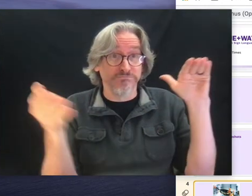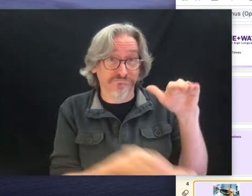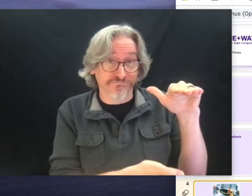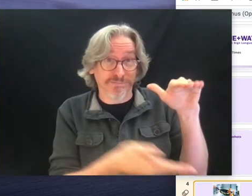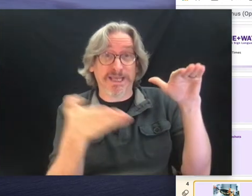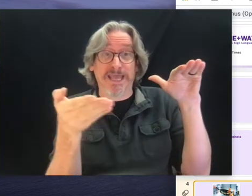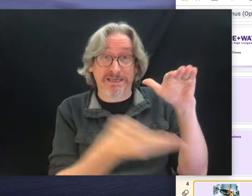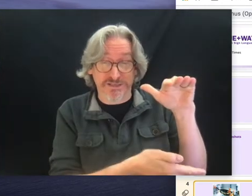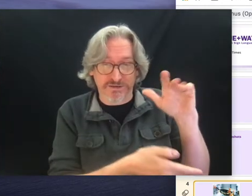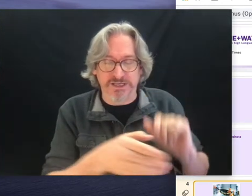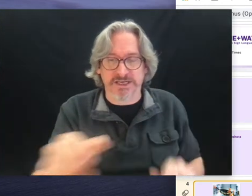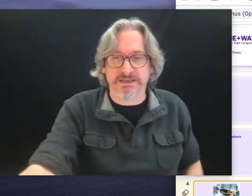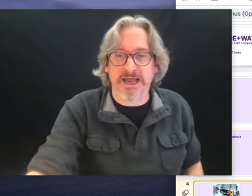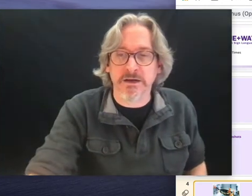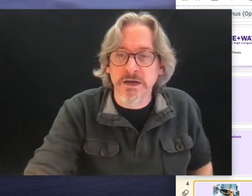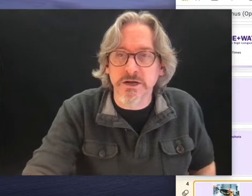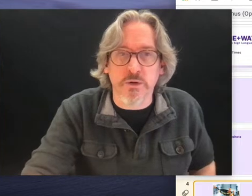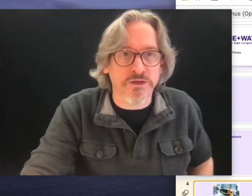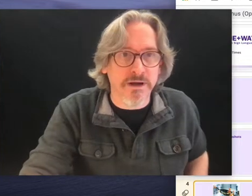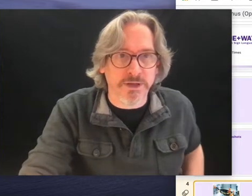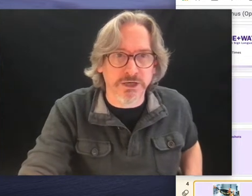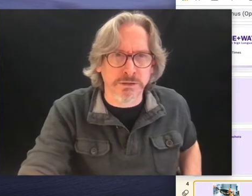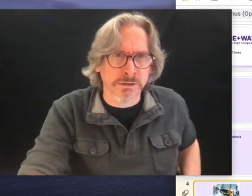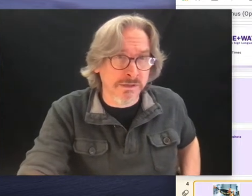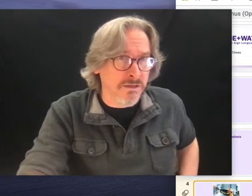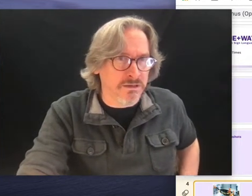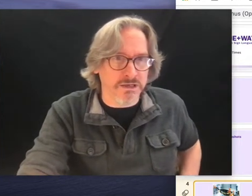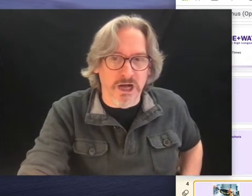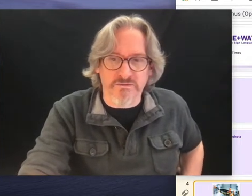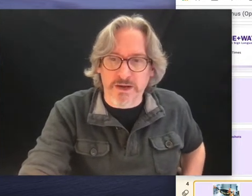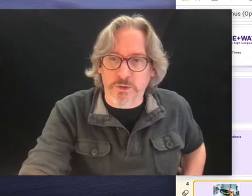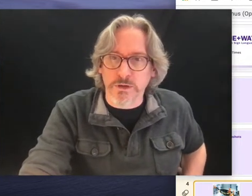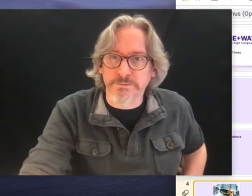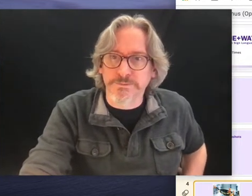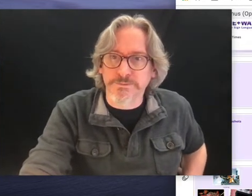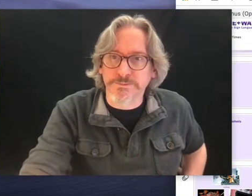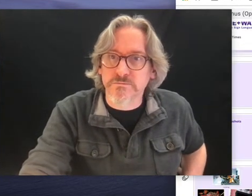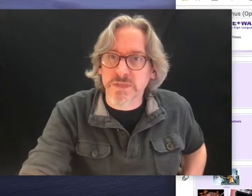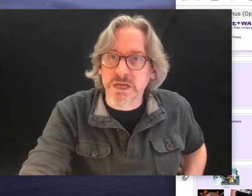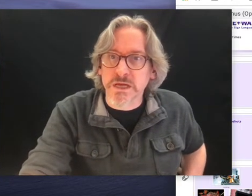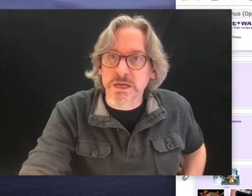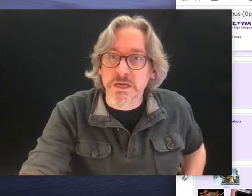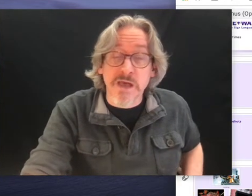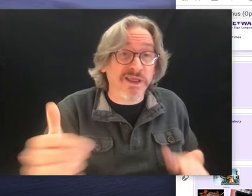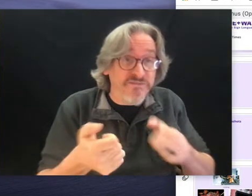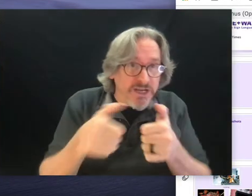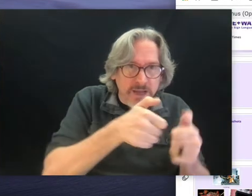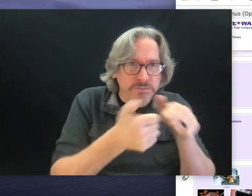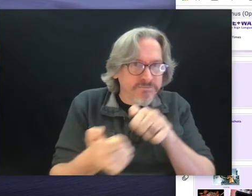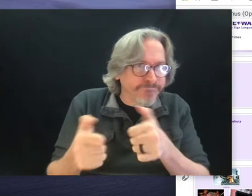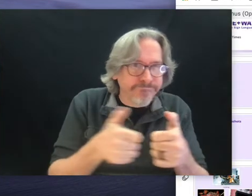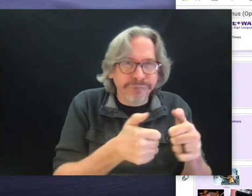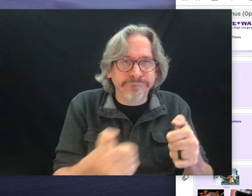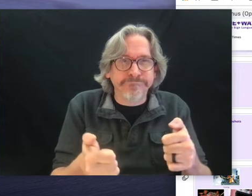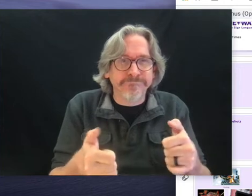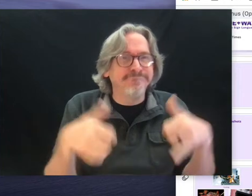bread, baking cakes, things like that. No other application of that word. Playing video